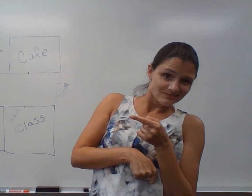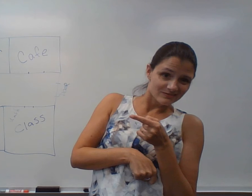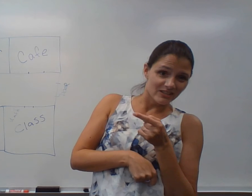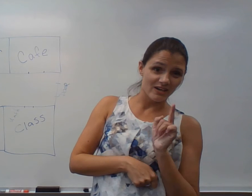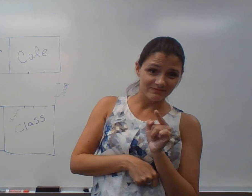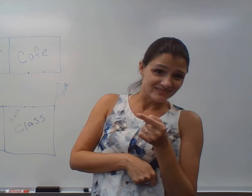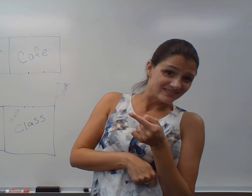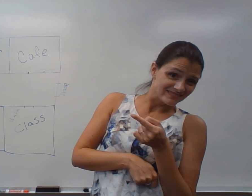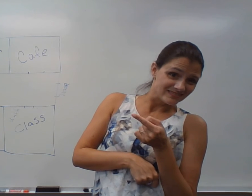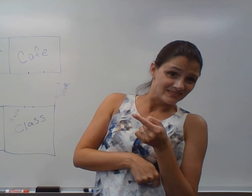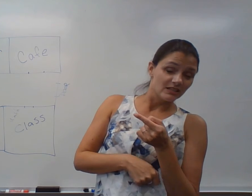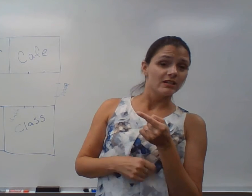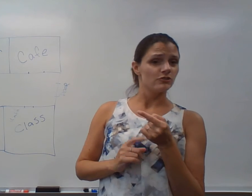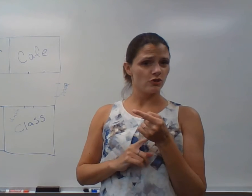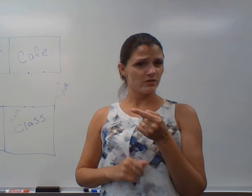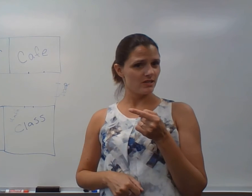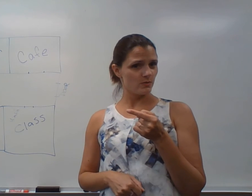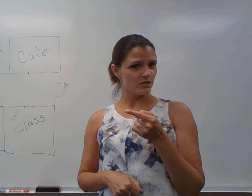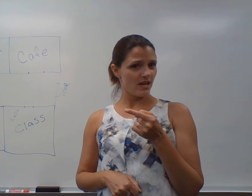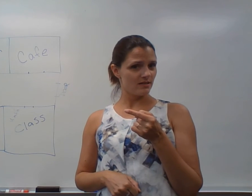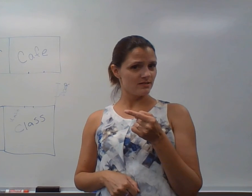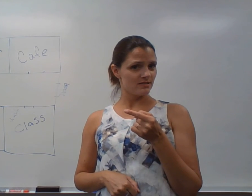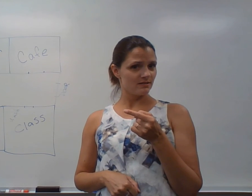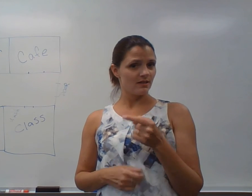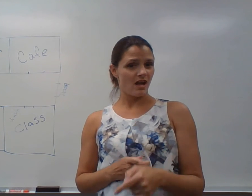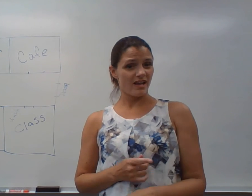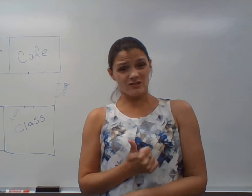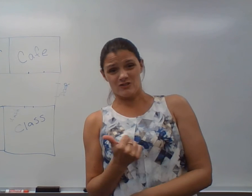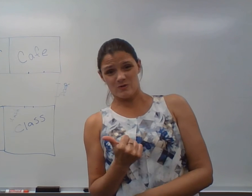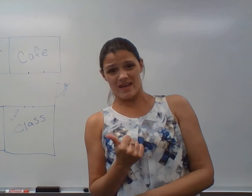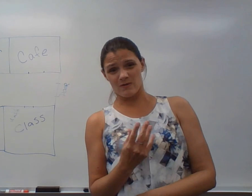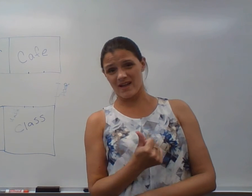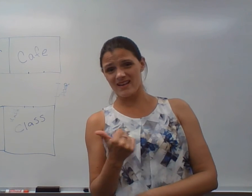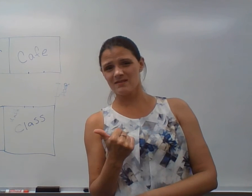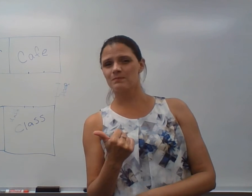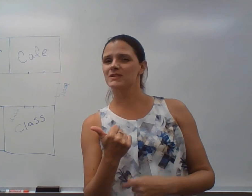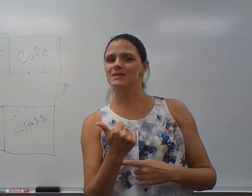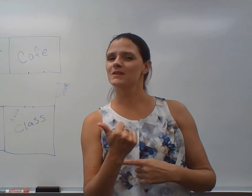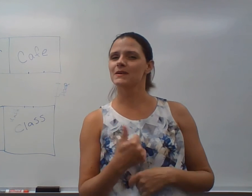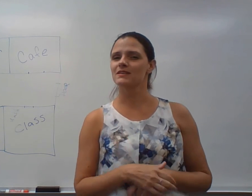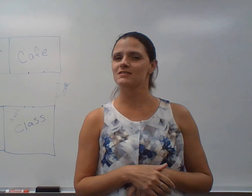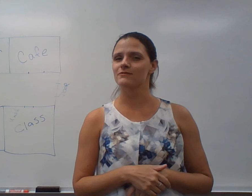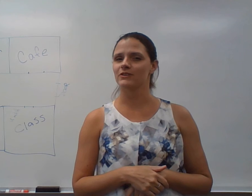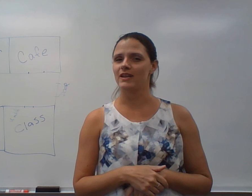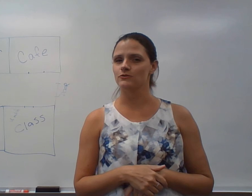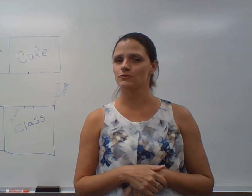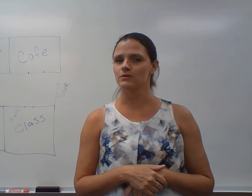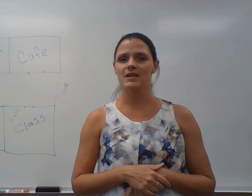Right there. Did you notice I switched hands? I could do that way, but something about that doesn't feel natural to me.